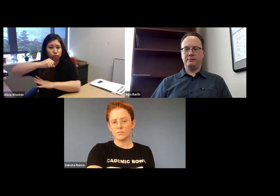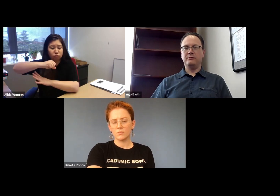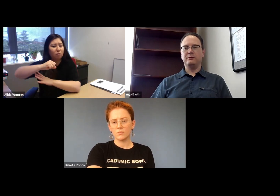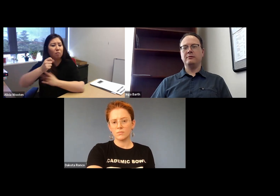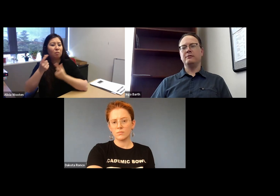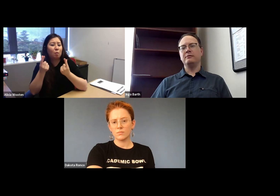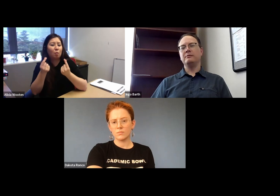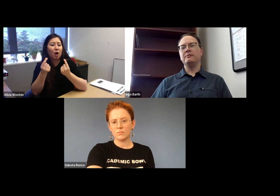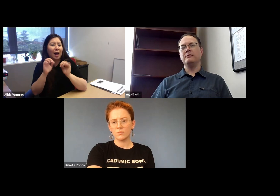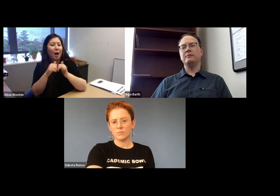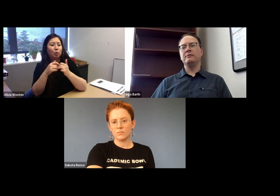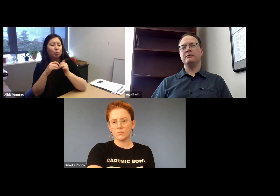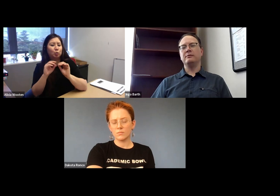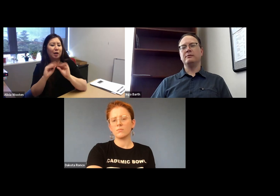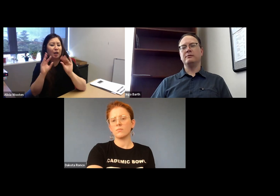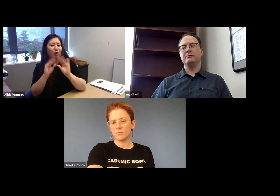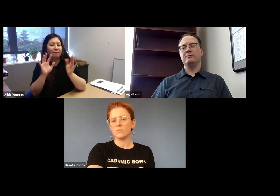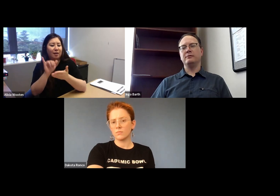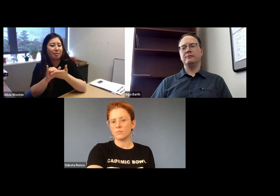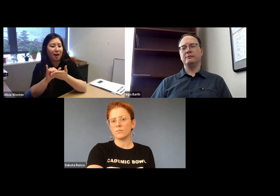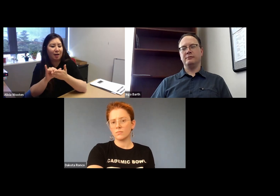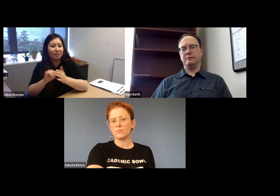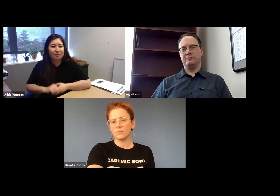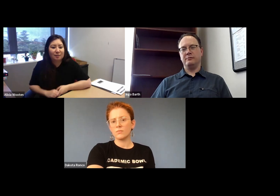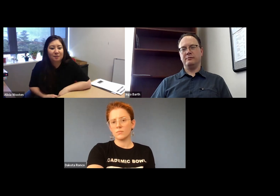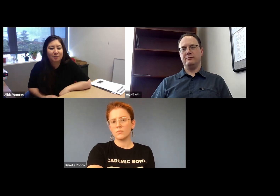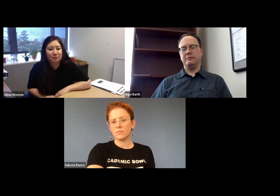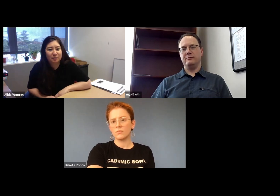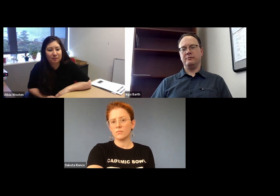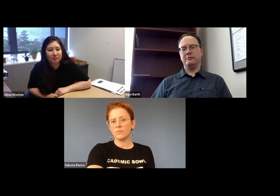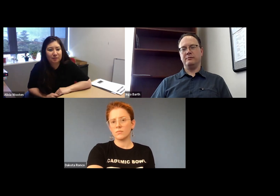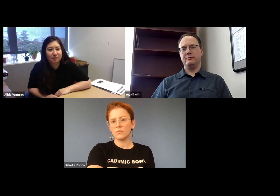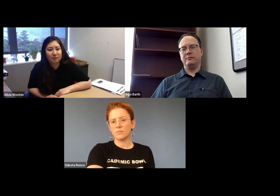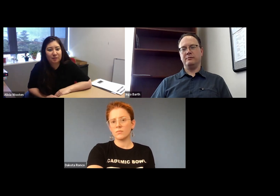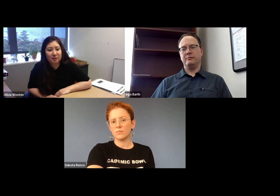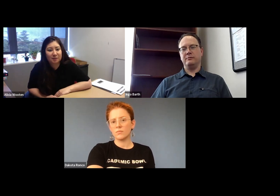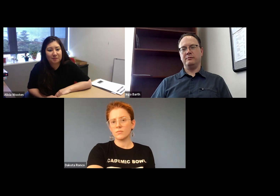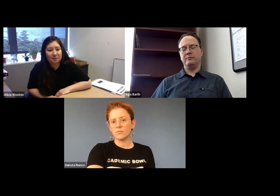it was and then change your palm orientation? How would you clarify that?